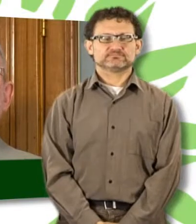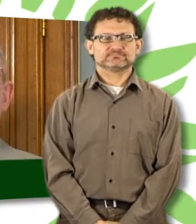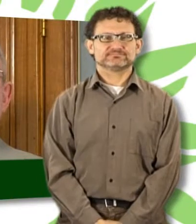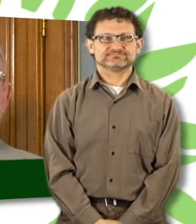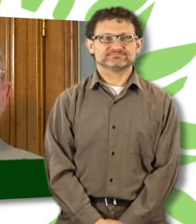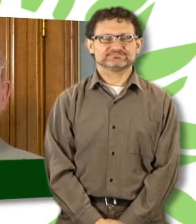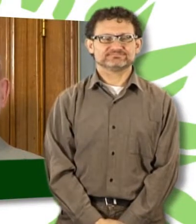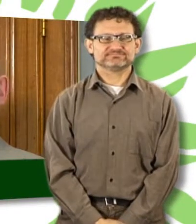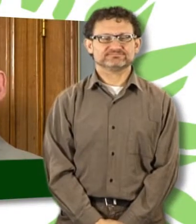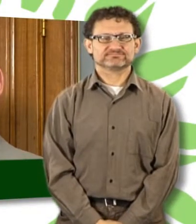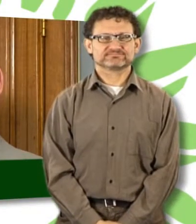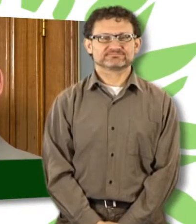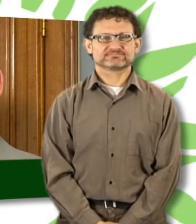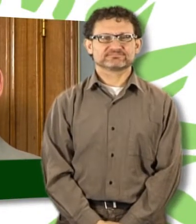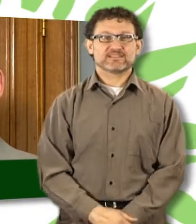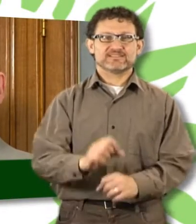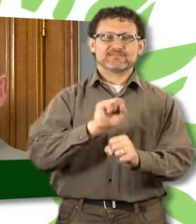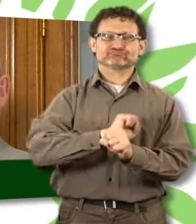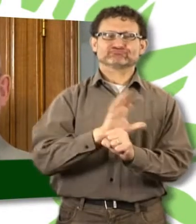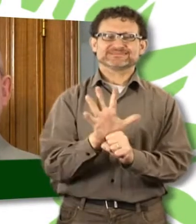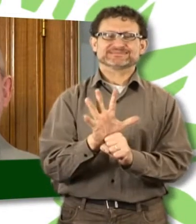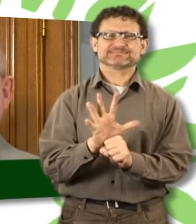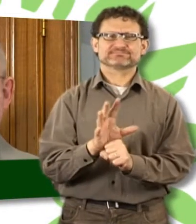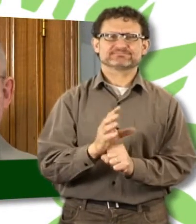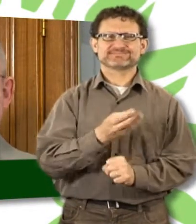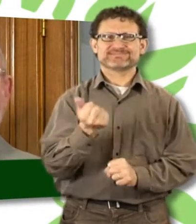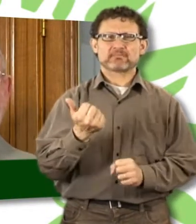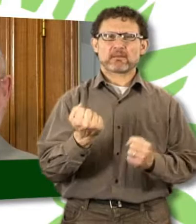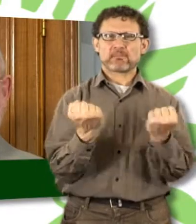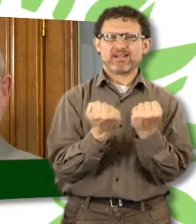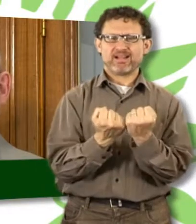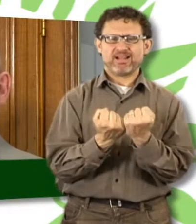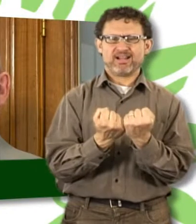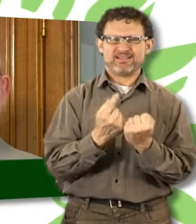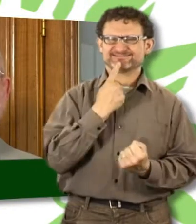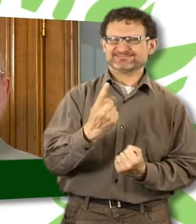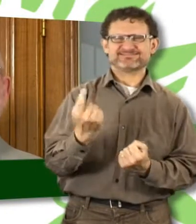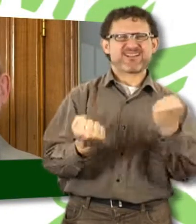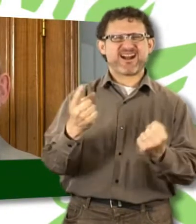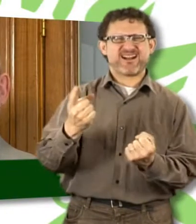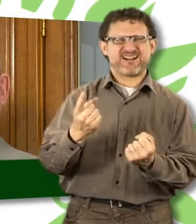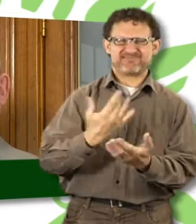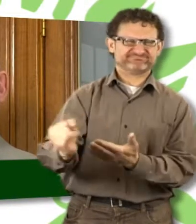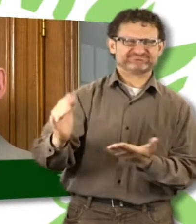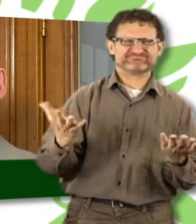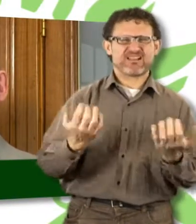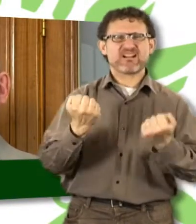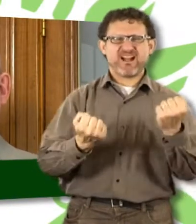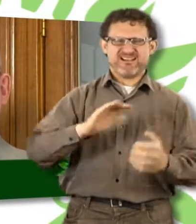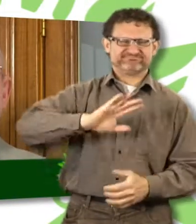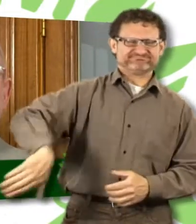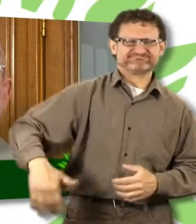I've heard some people say Green Party's against cars and wants to uninvent the car. That's not true. Personally, I actually like driving a